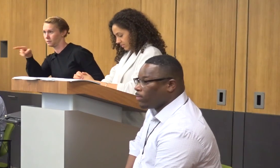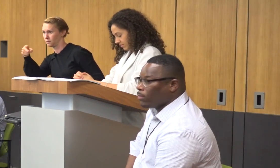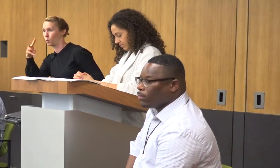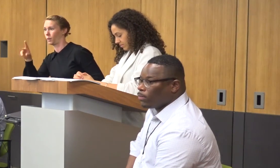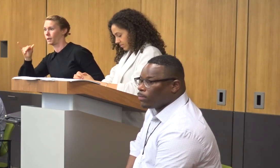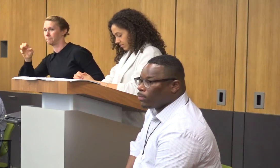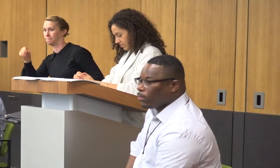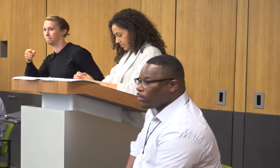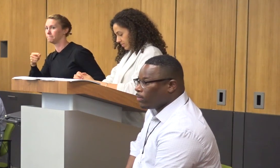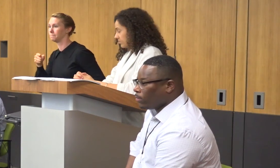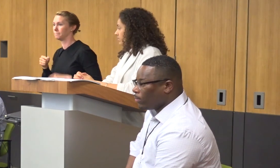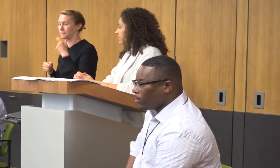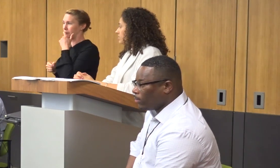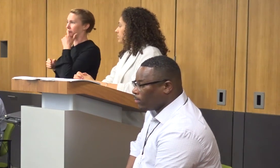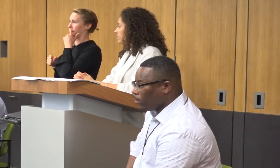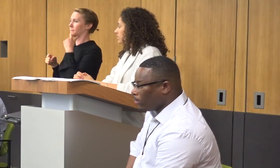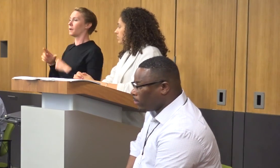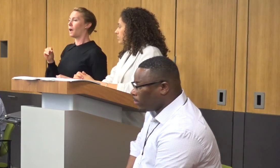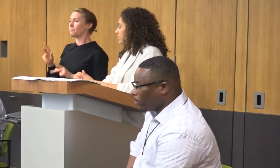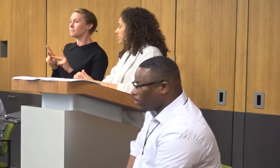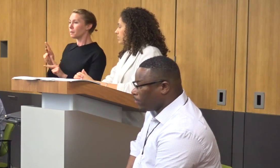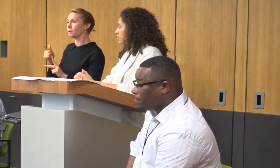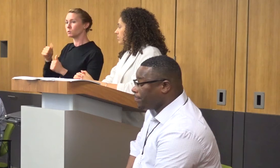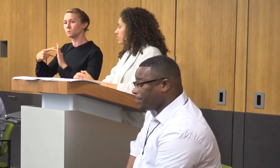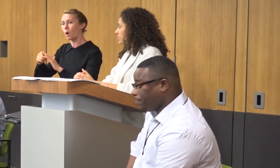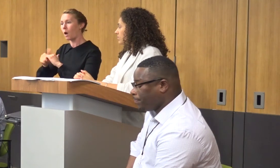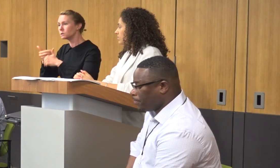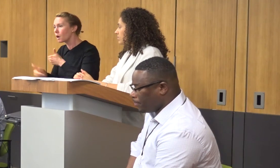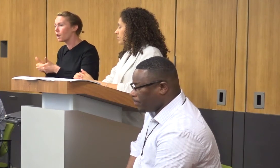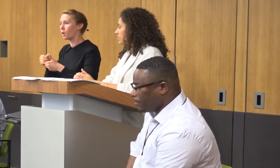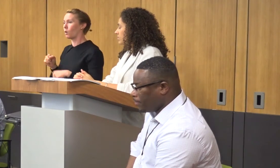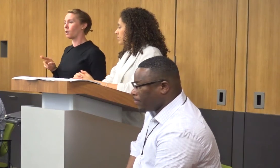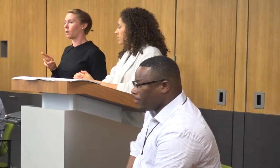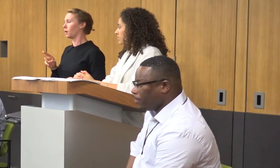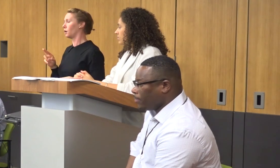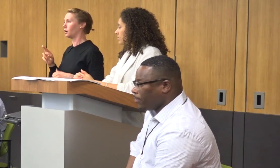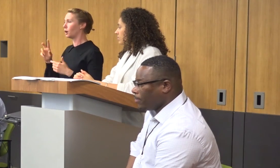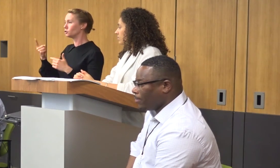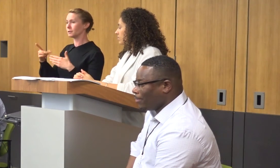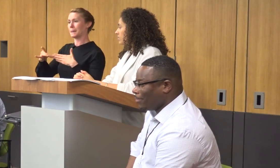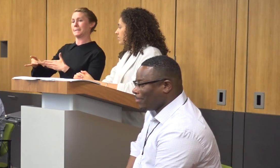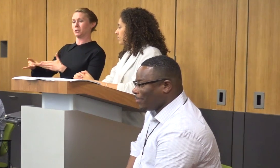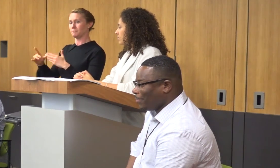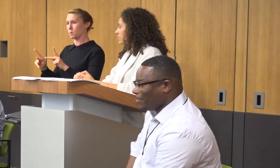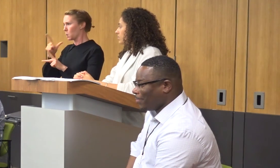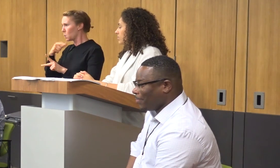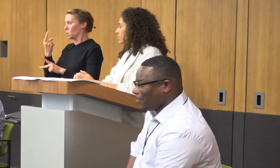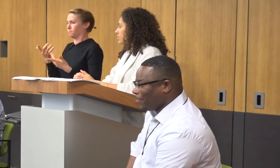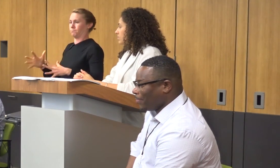show pony and the people that kind of show how it's done or be the first trailblazers. They just want to be the people who got the